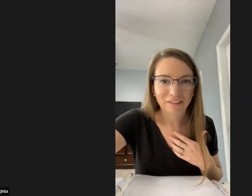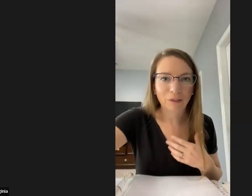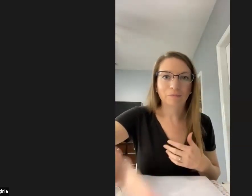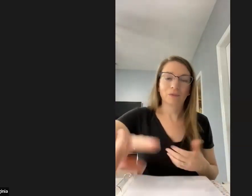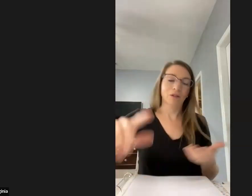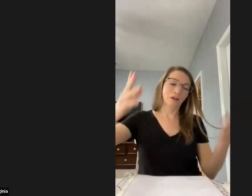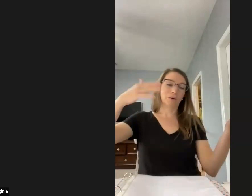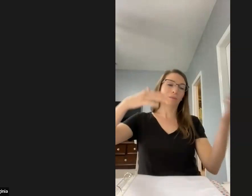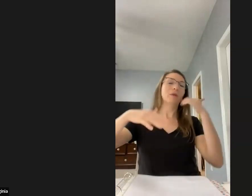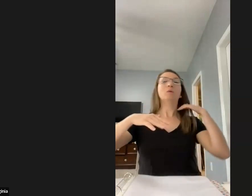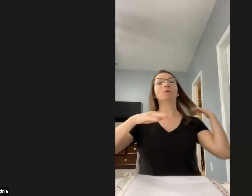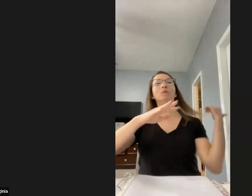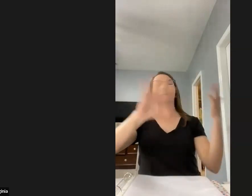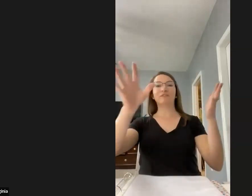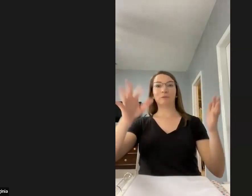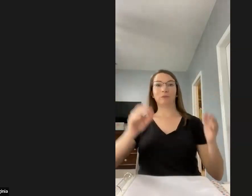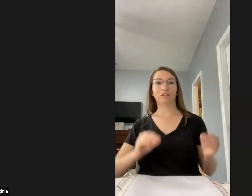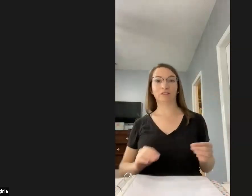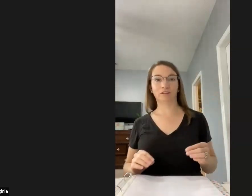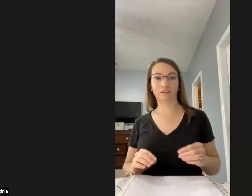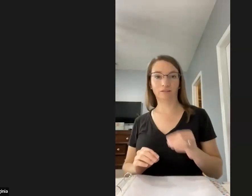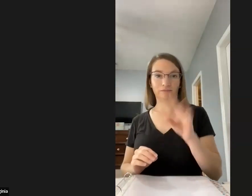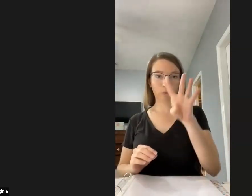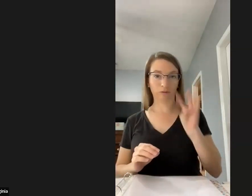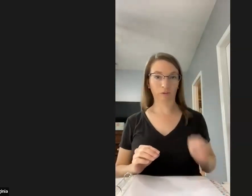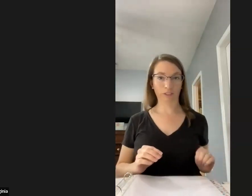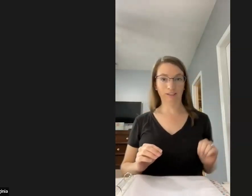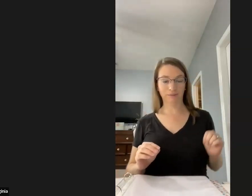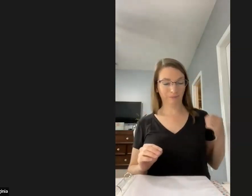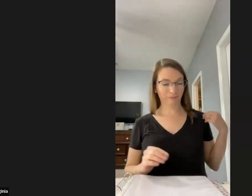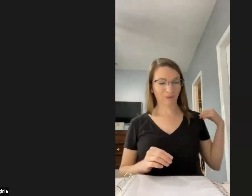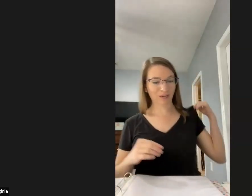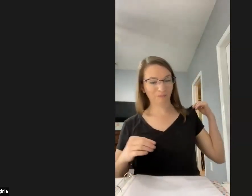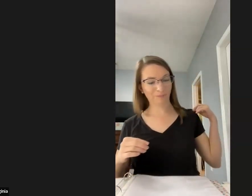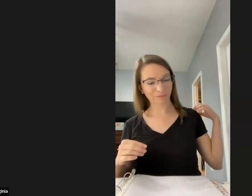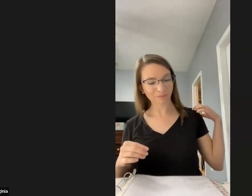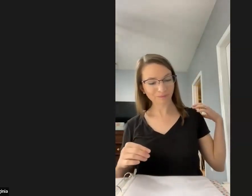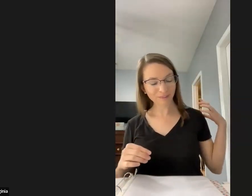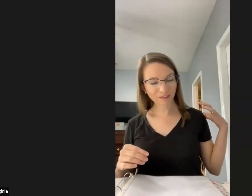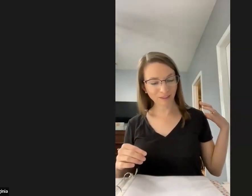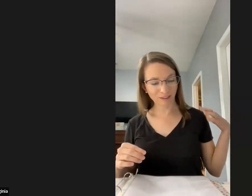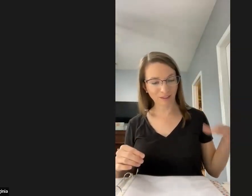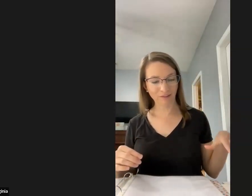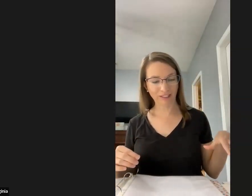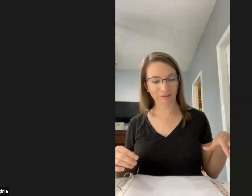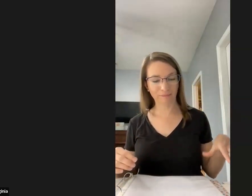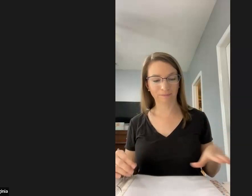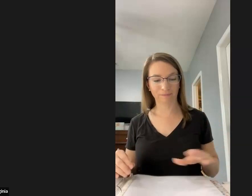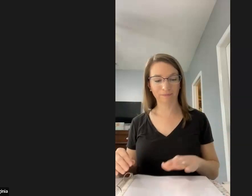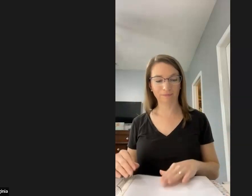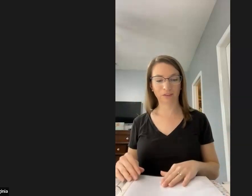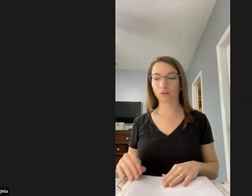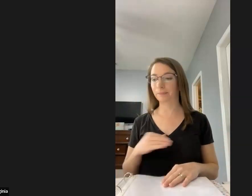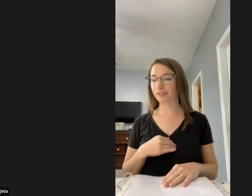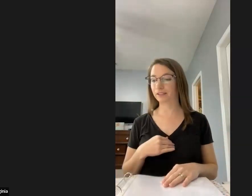Okay. Oh well, we'll have fun with the four of you guys. Okay. All right. So I'm gonna